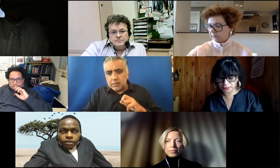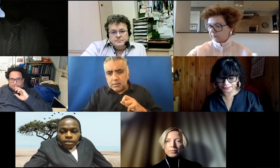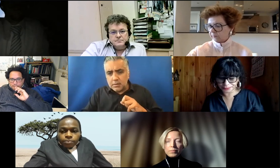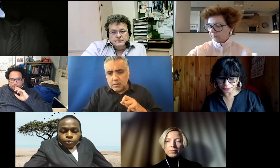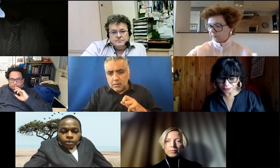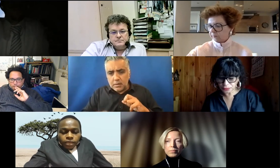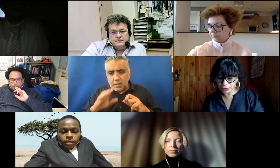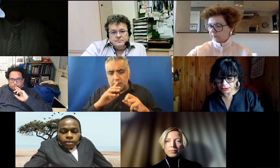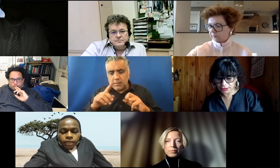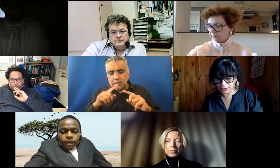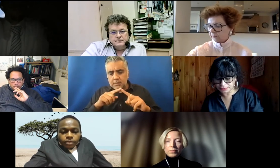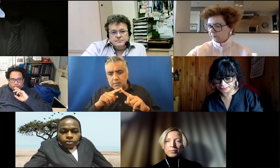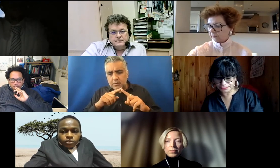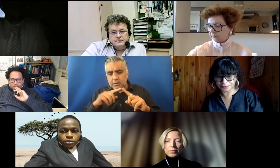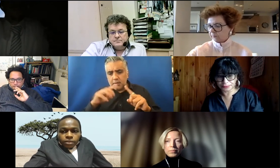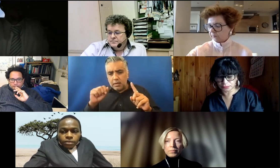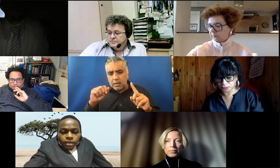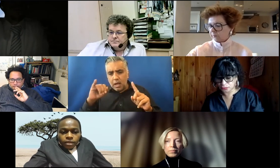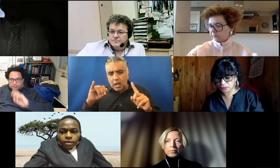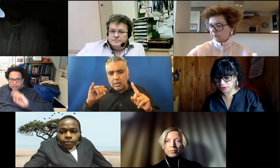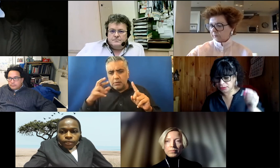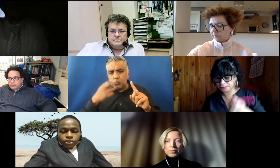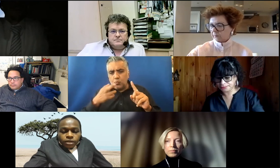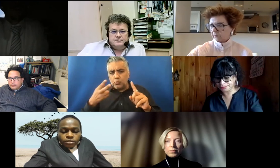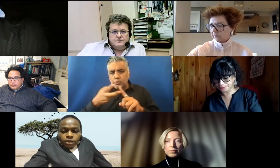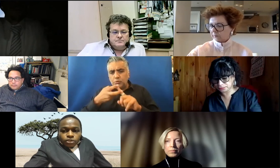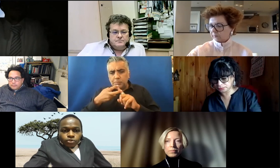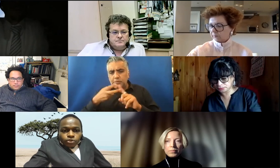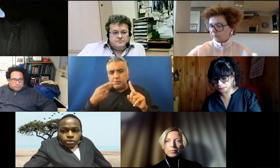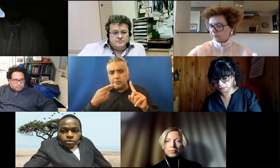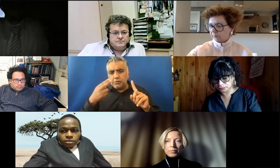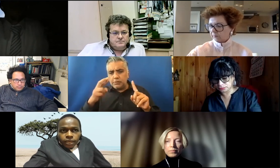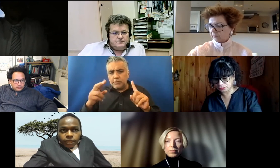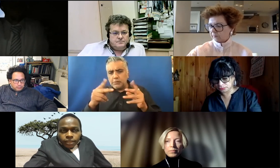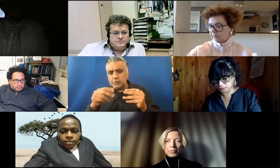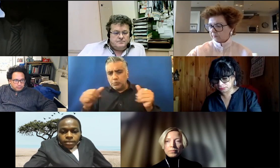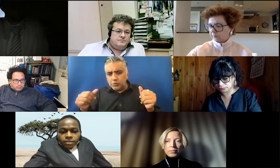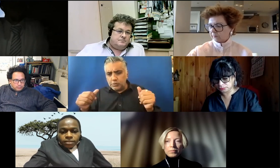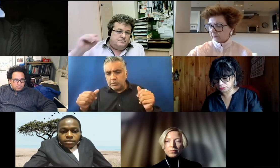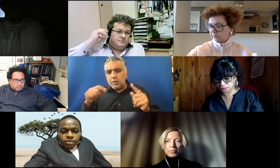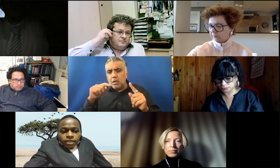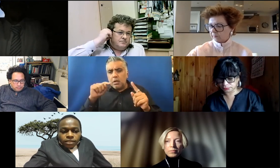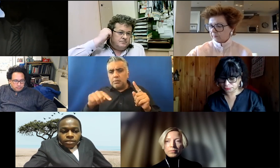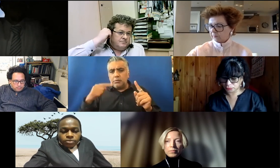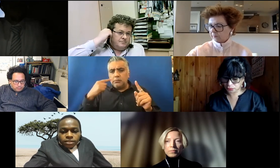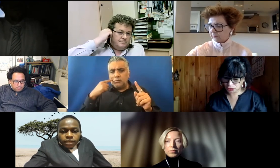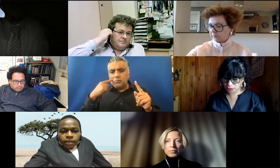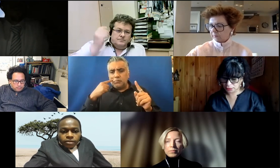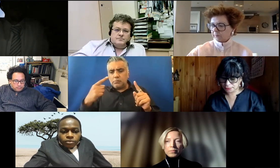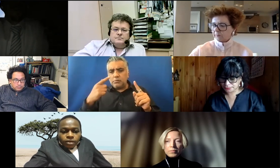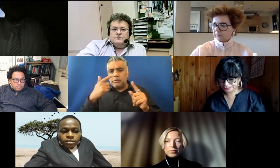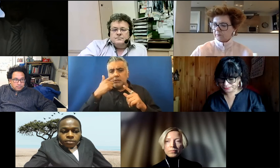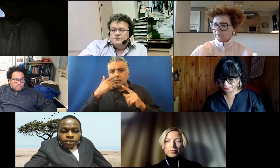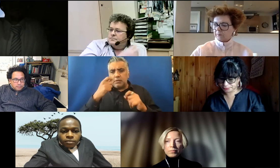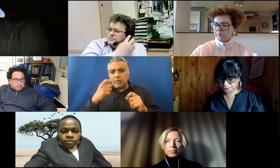for example, with the AI recruitment HR solutions, that's really an interesting area